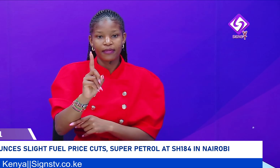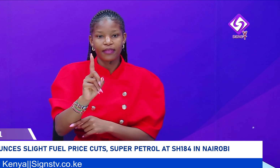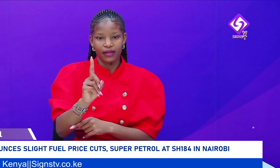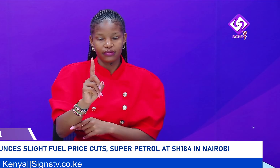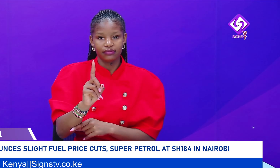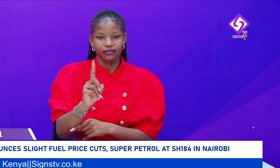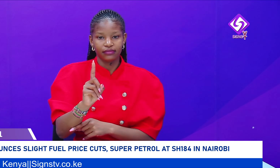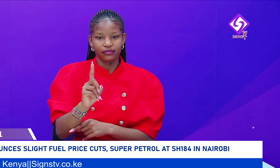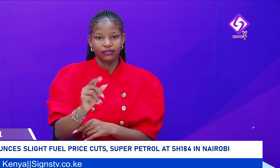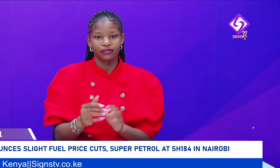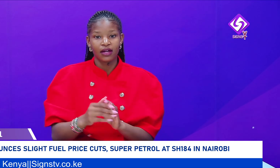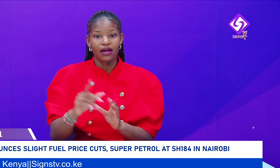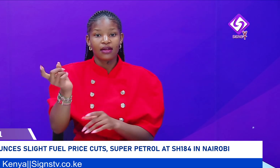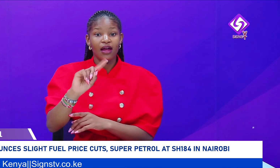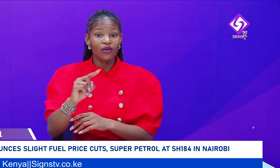consecutive month of cuts.